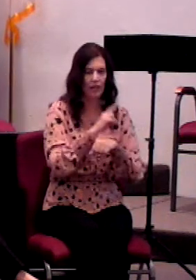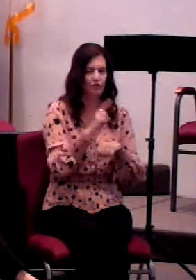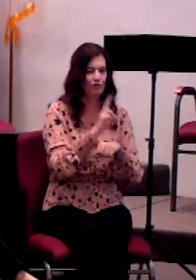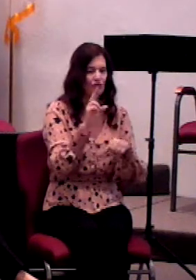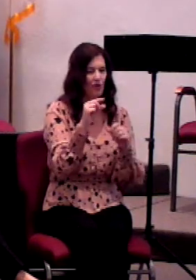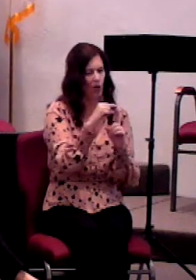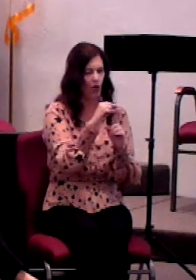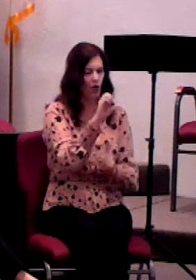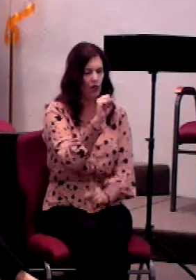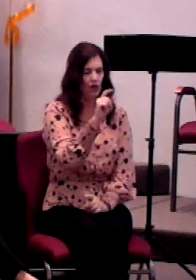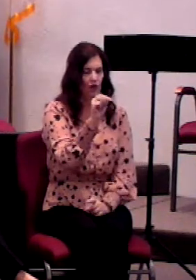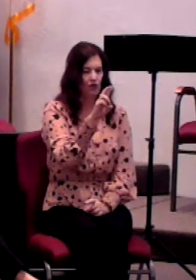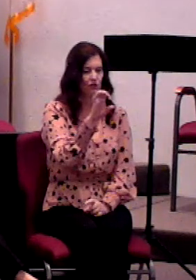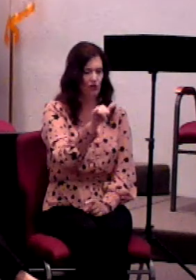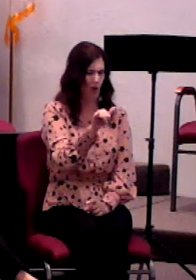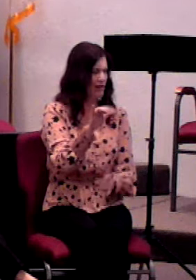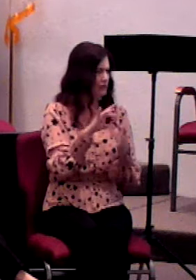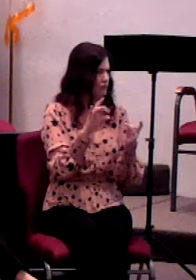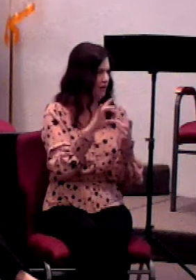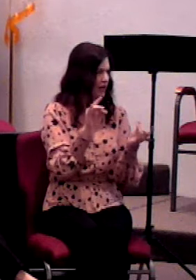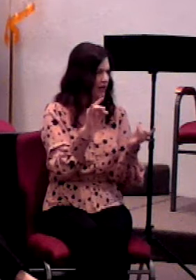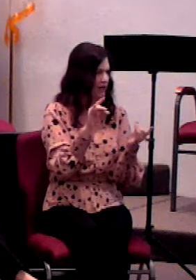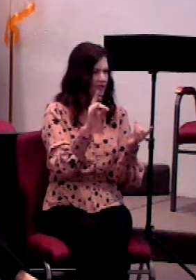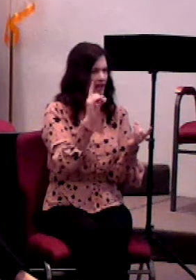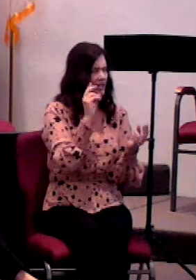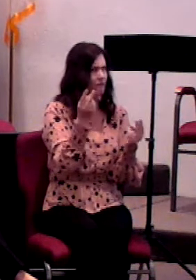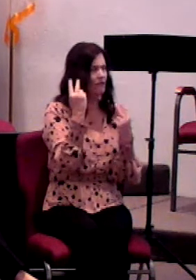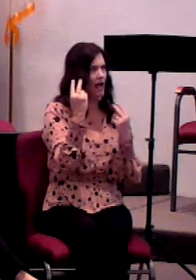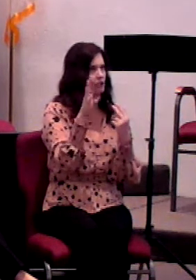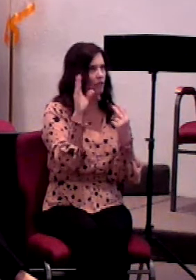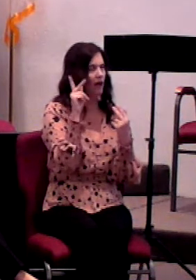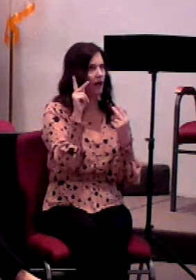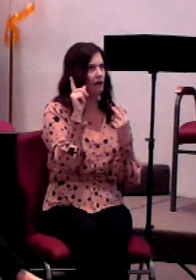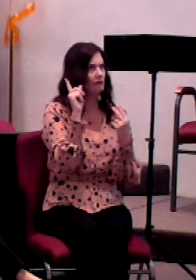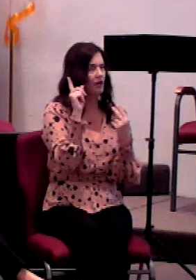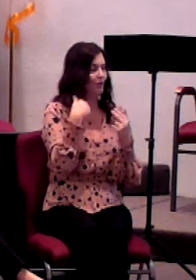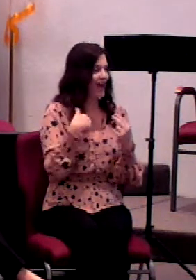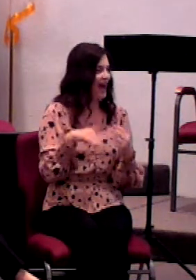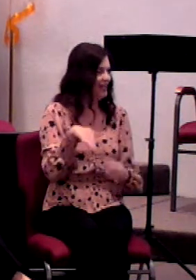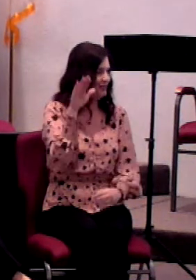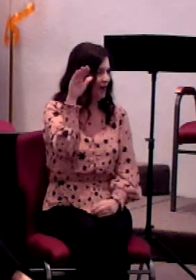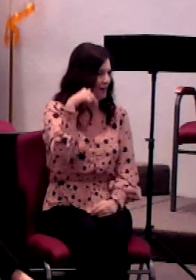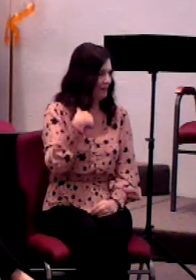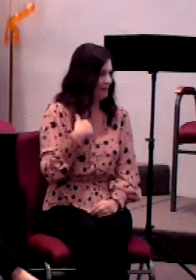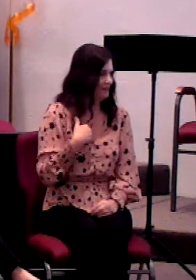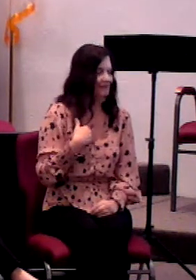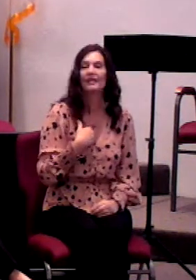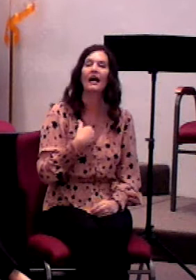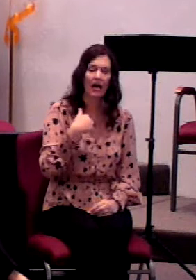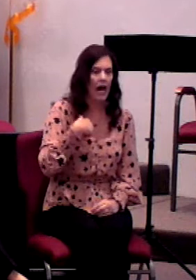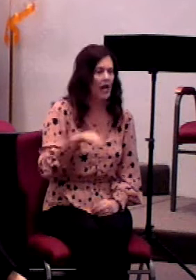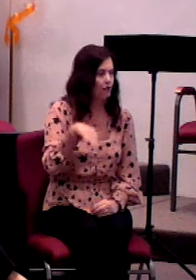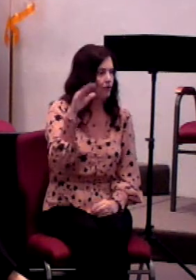story, I get a flashback back to when I grew up. I grew up